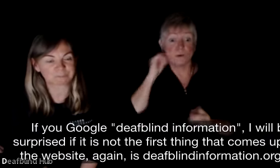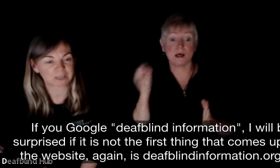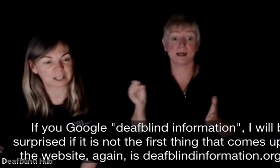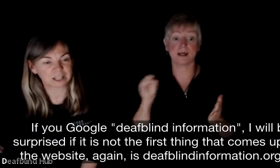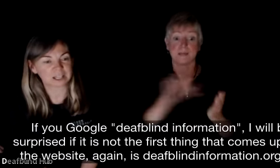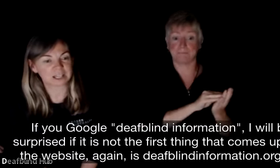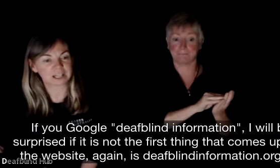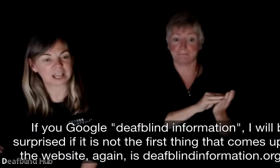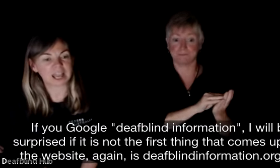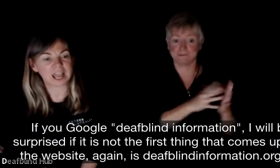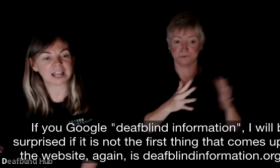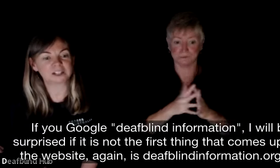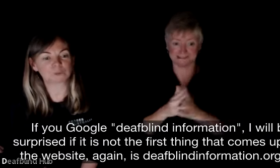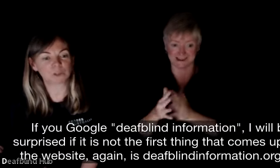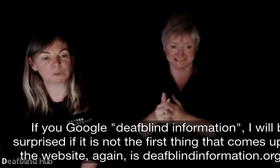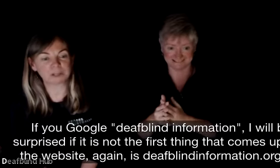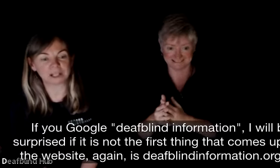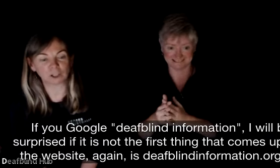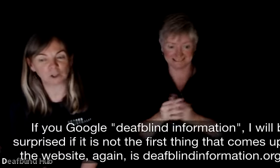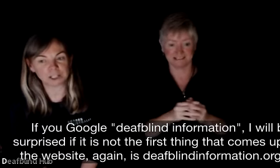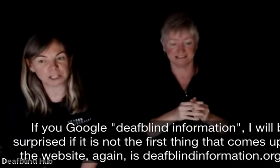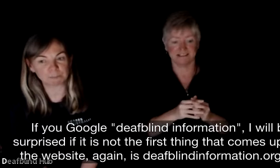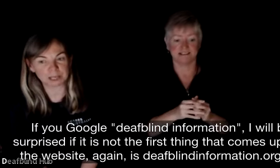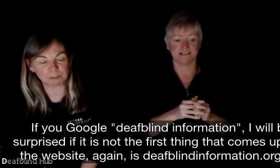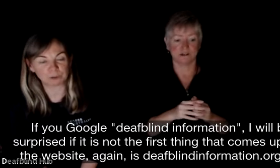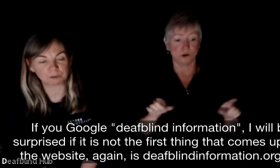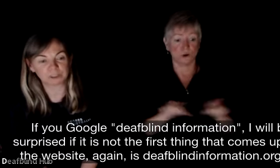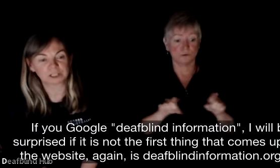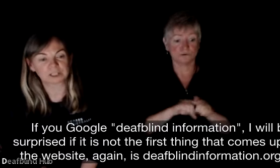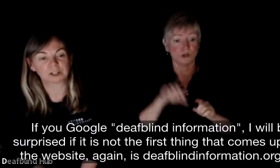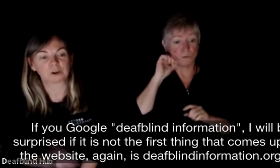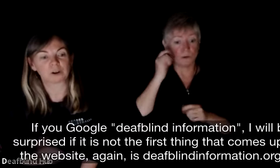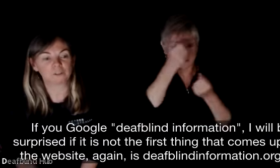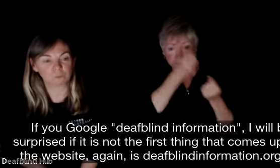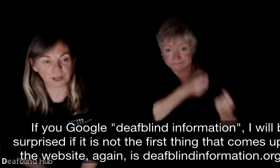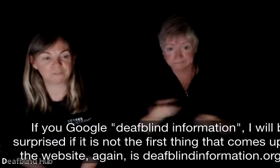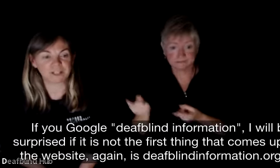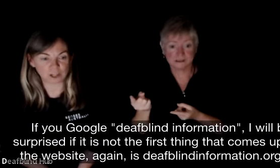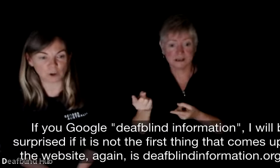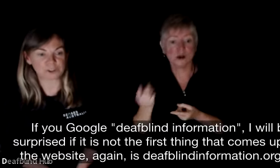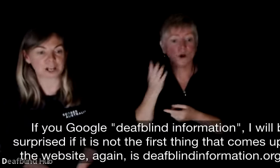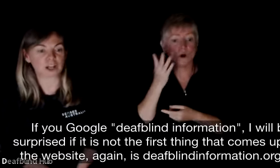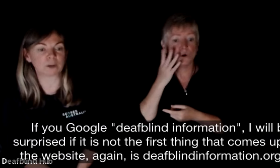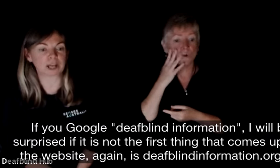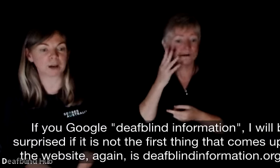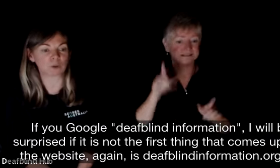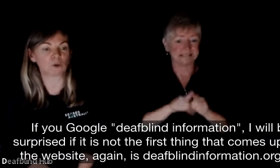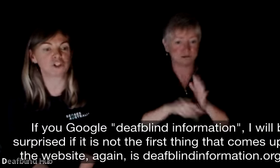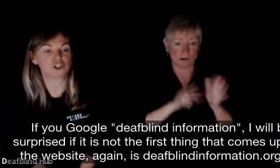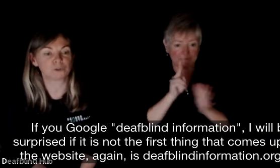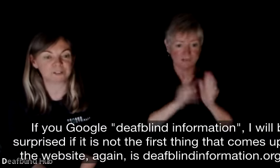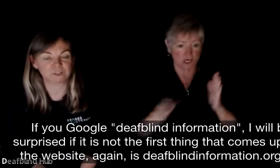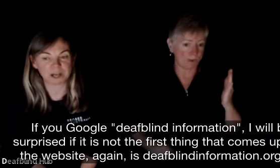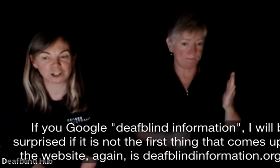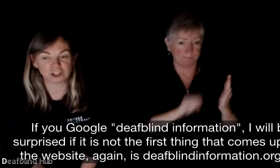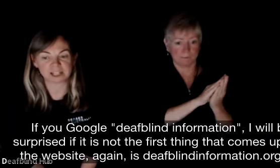hope. And we will be alerting people of when videos are going up or